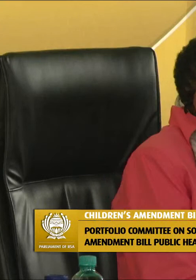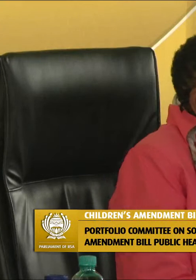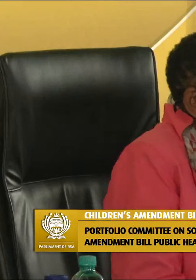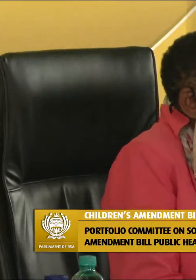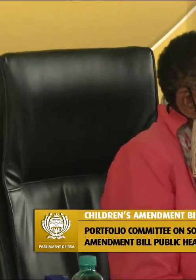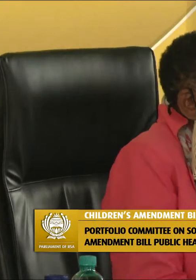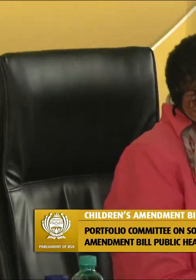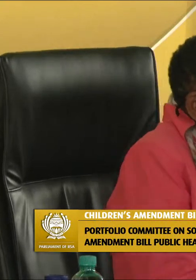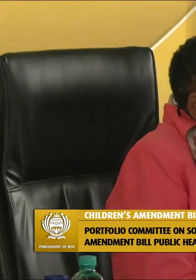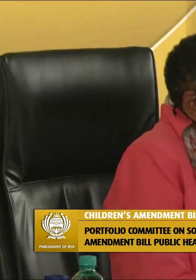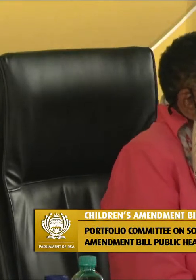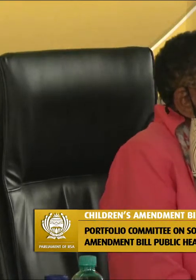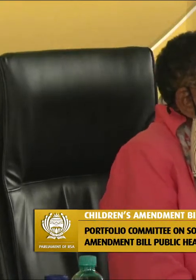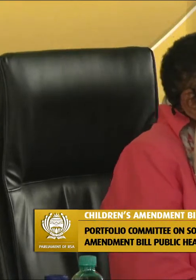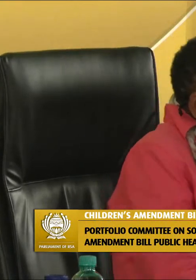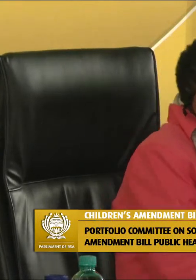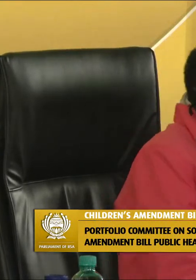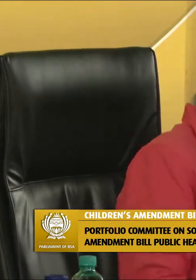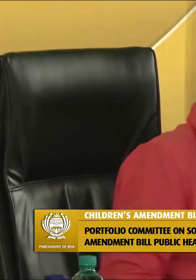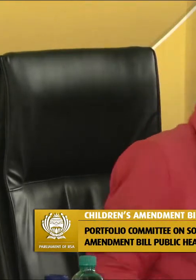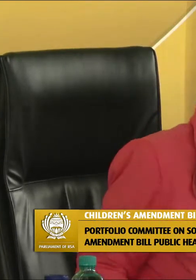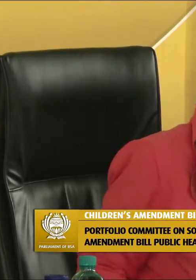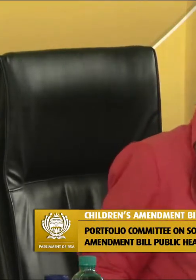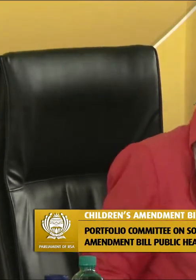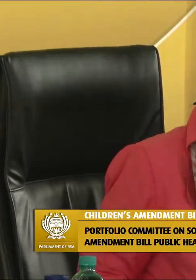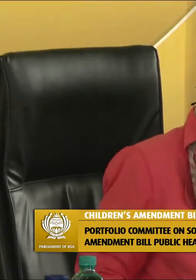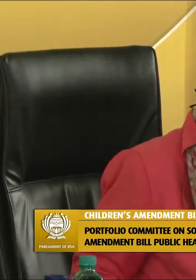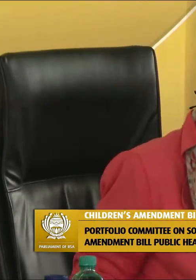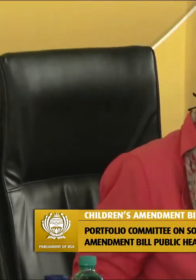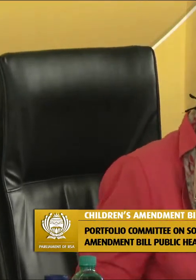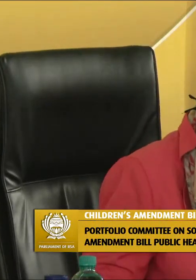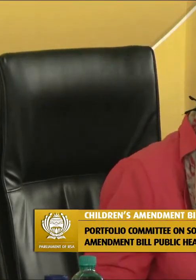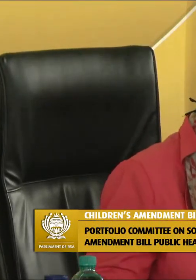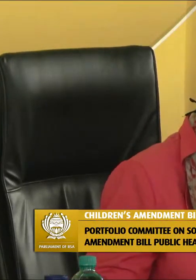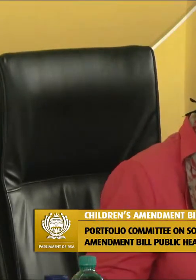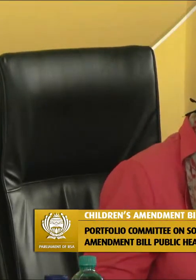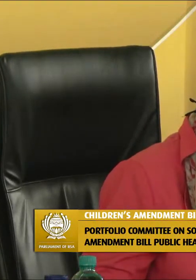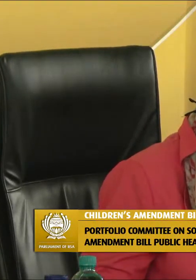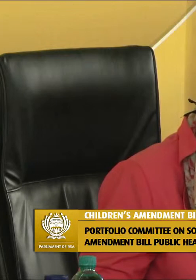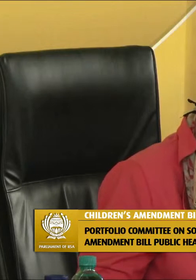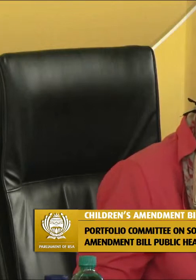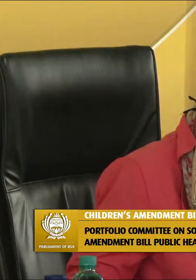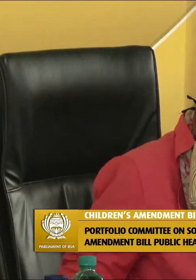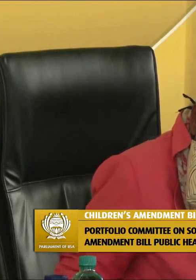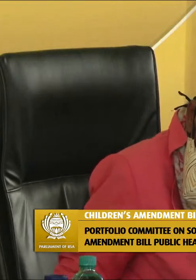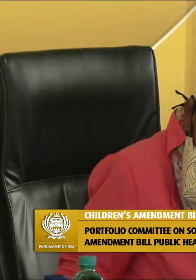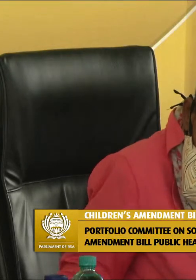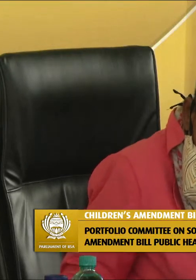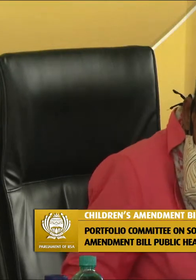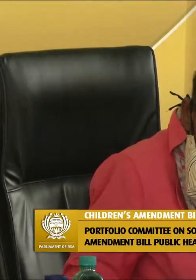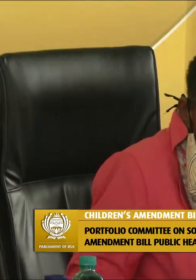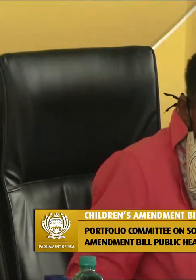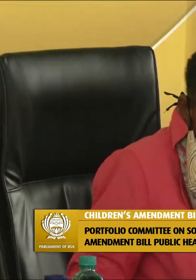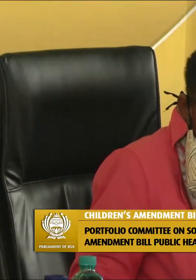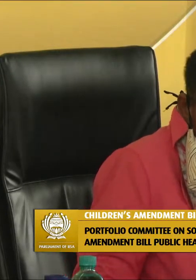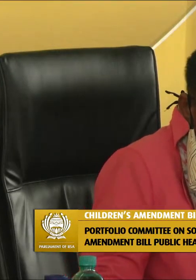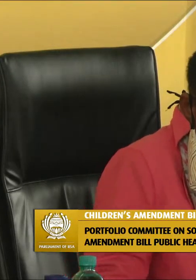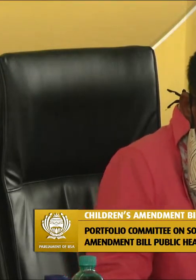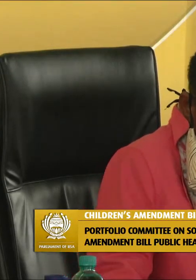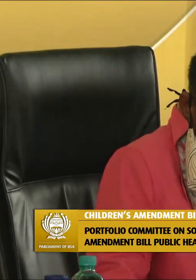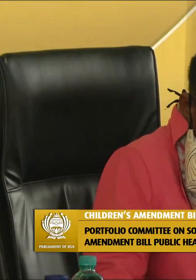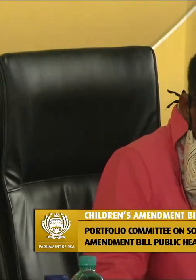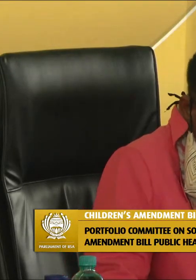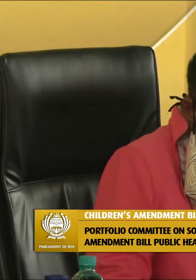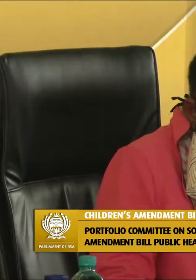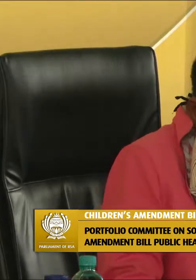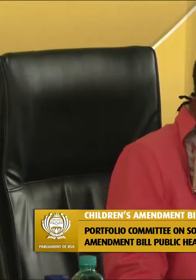asikhombeni ukuthi nina ni progressive. And also you men, when you get these rights and responsibilities